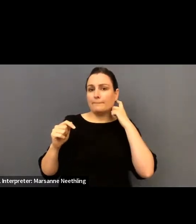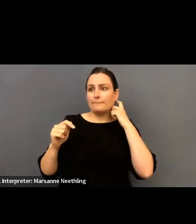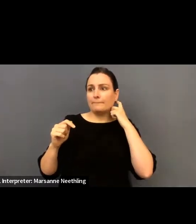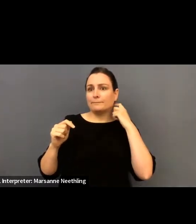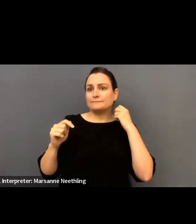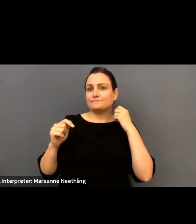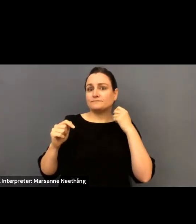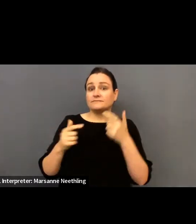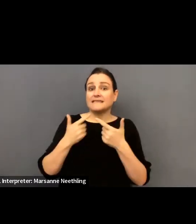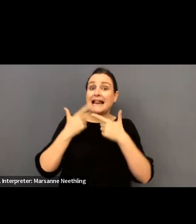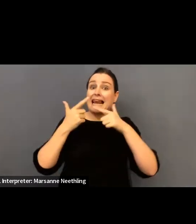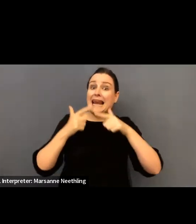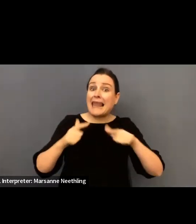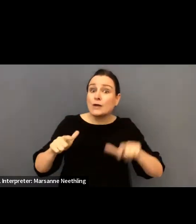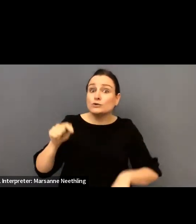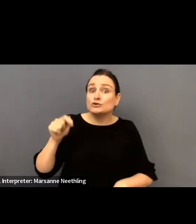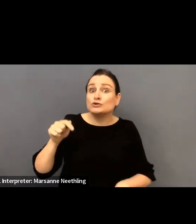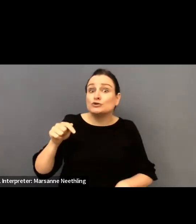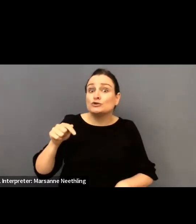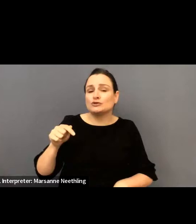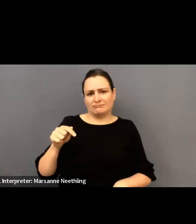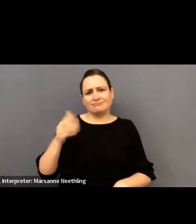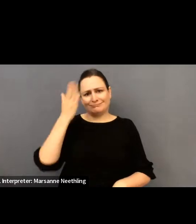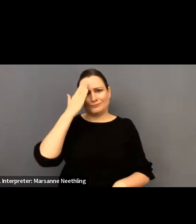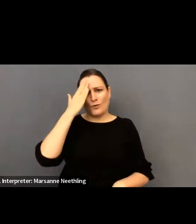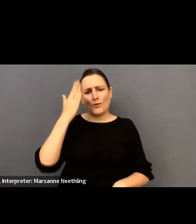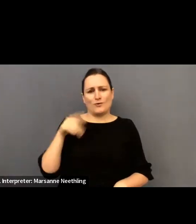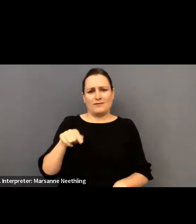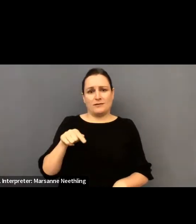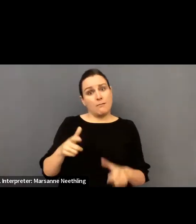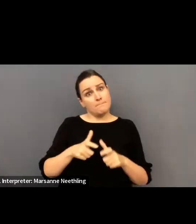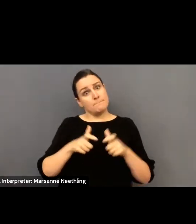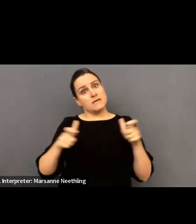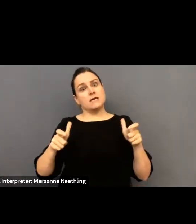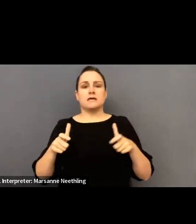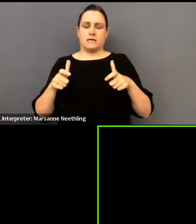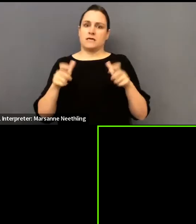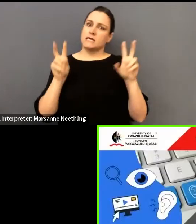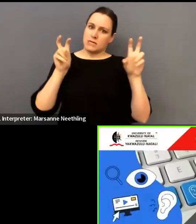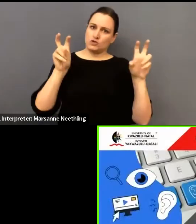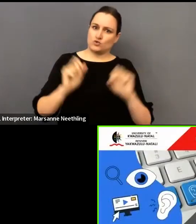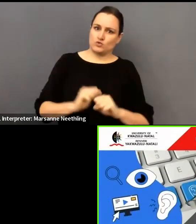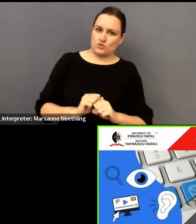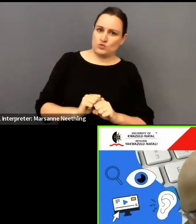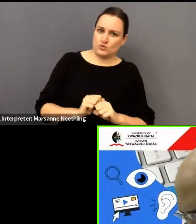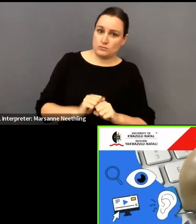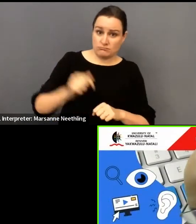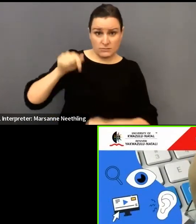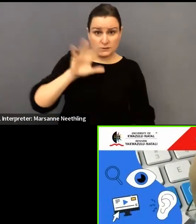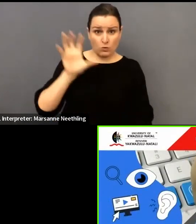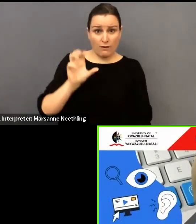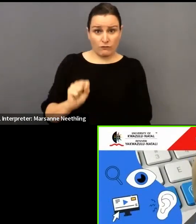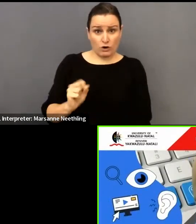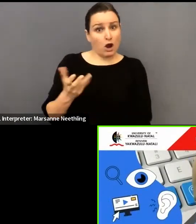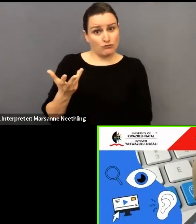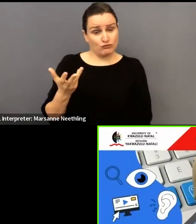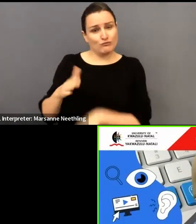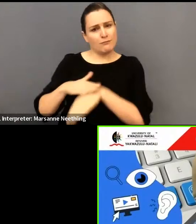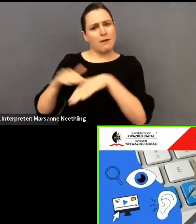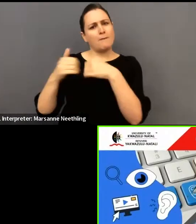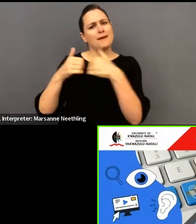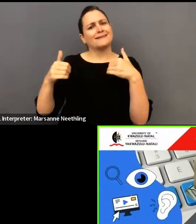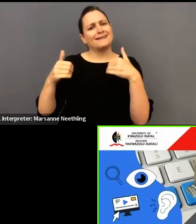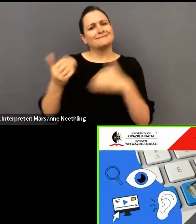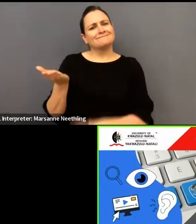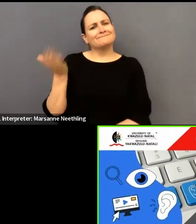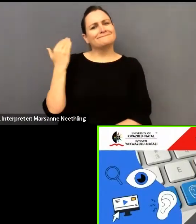to our country. The 1976 June 16th uprising,